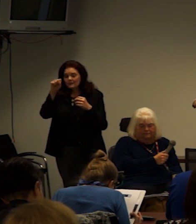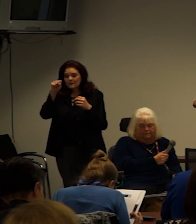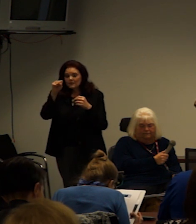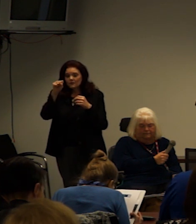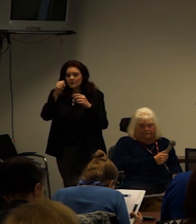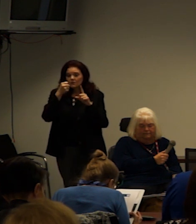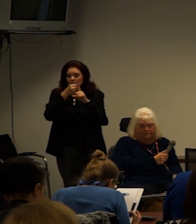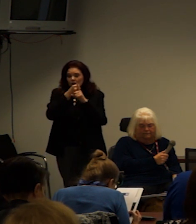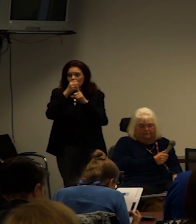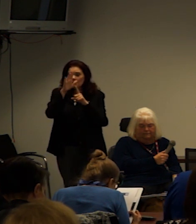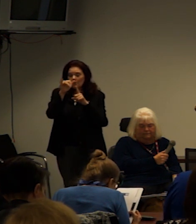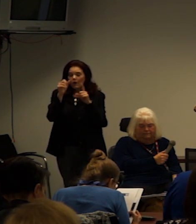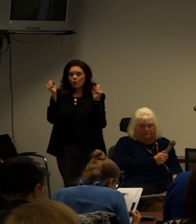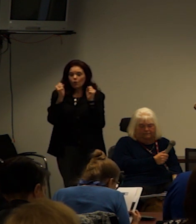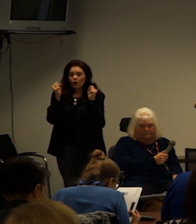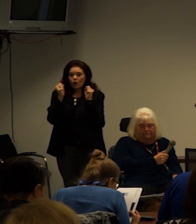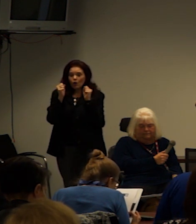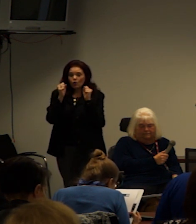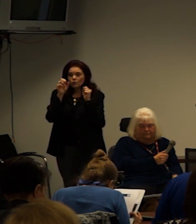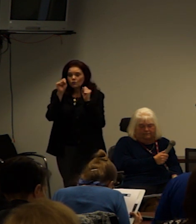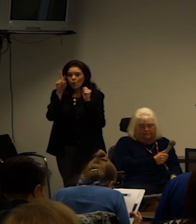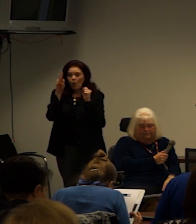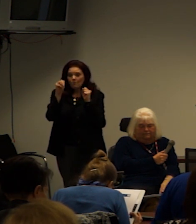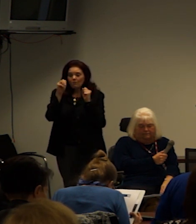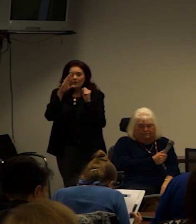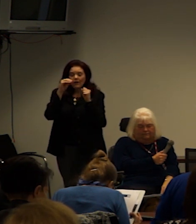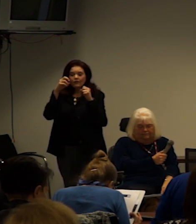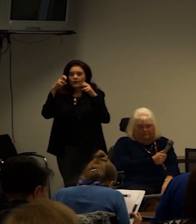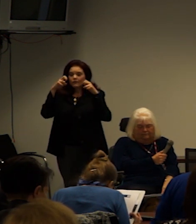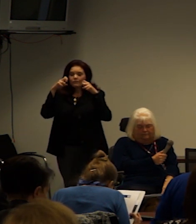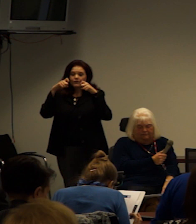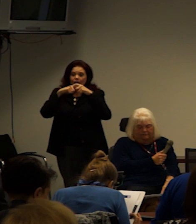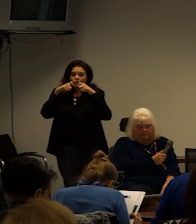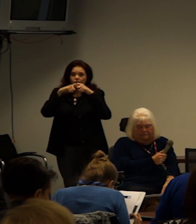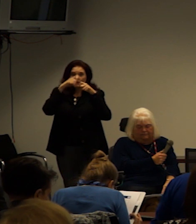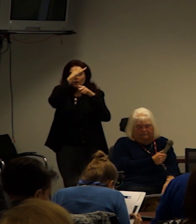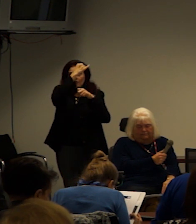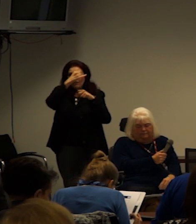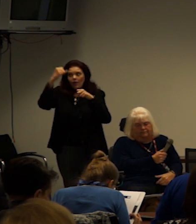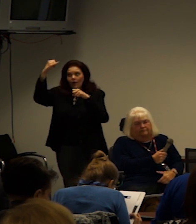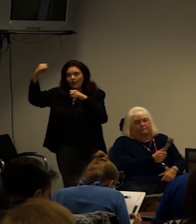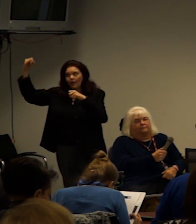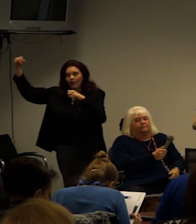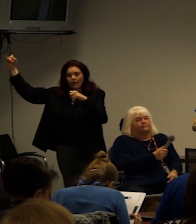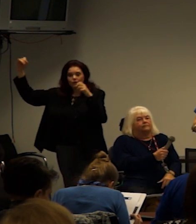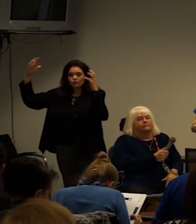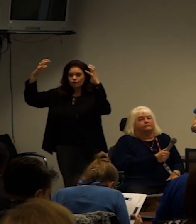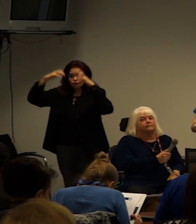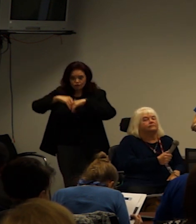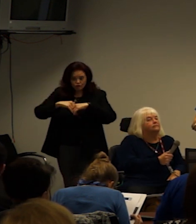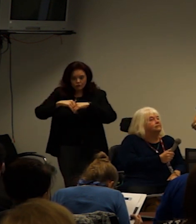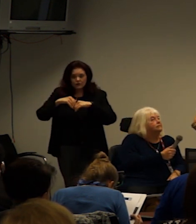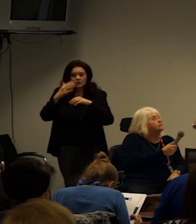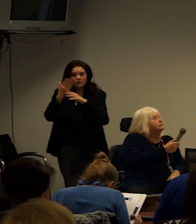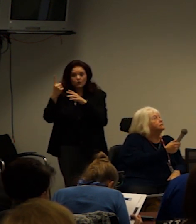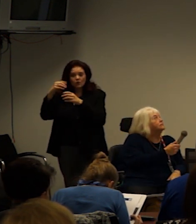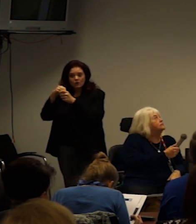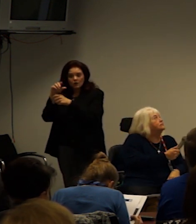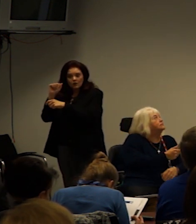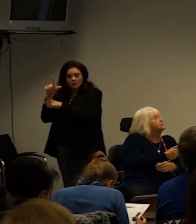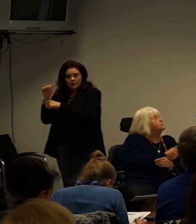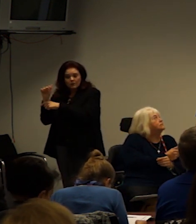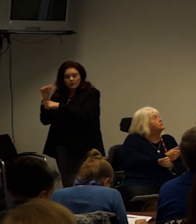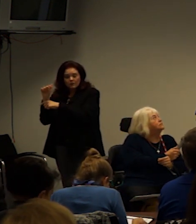affected by the winter storm and all the power lines are down, is there not somebody over in Alabama that's not